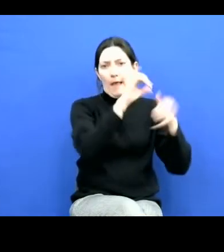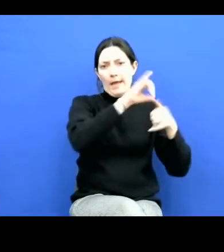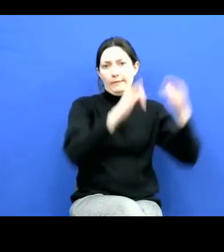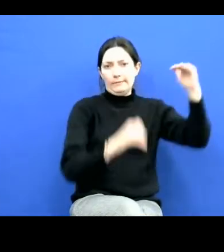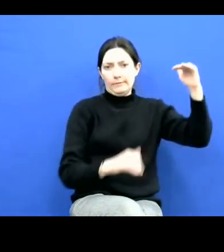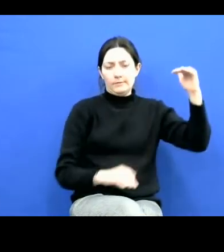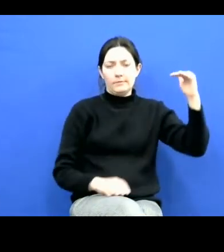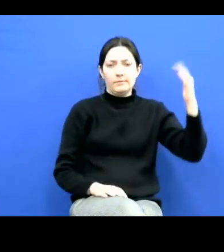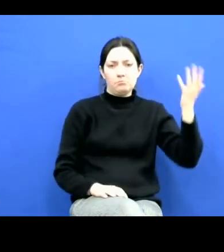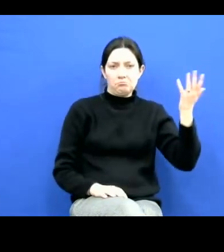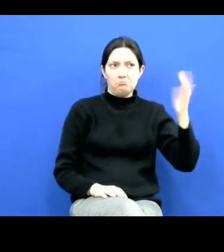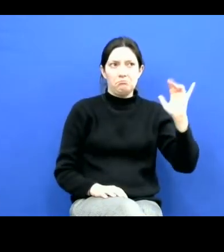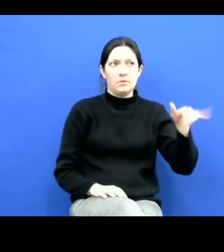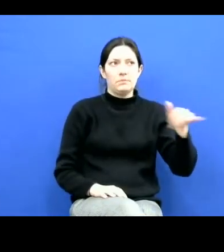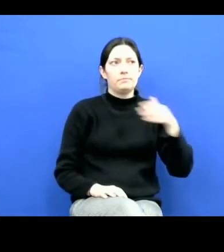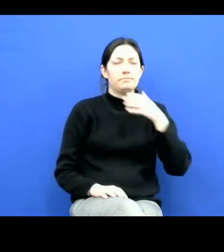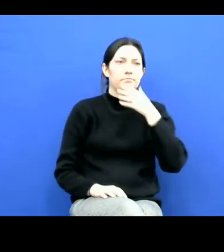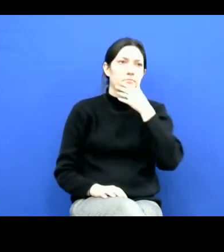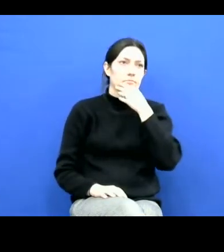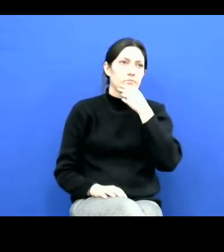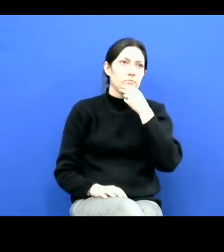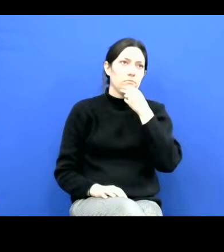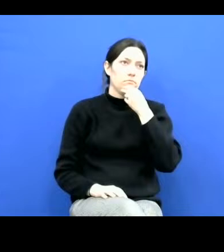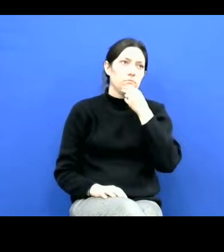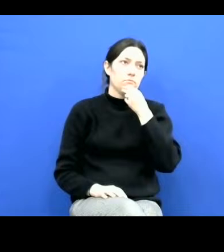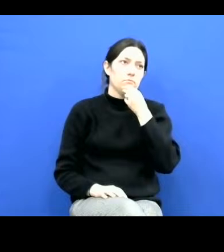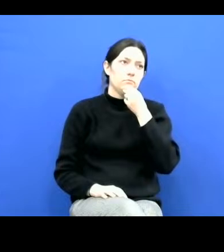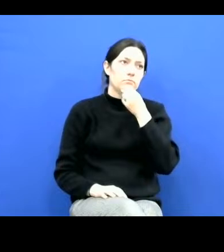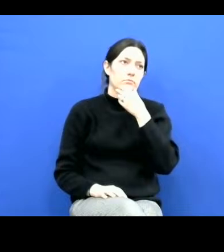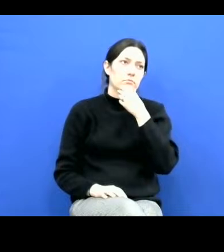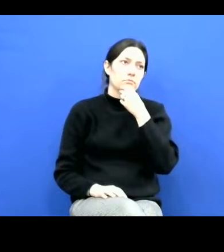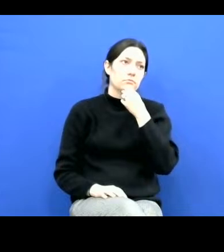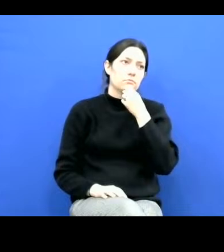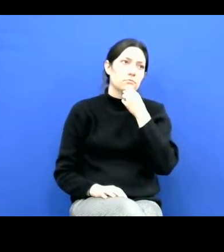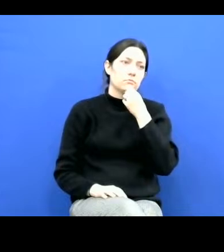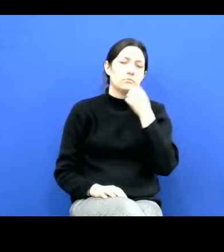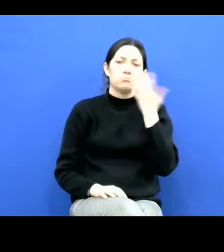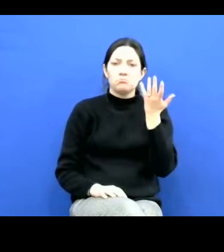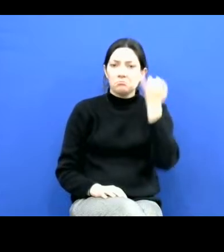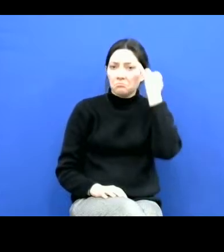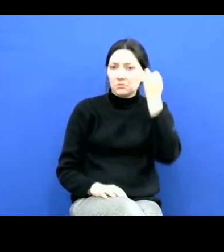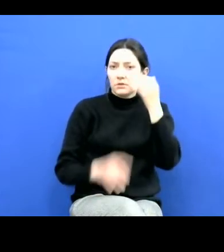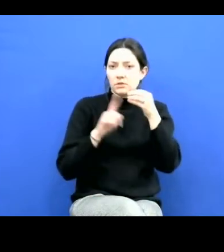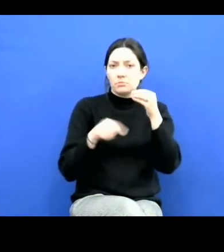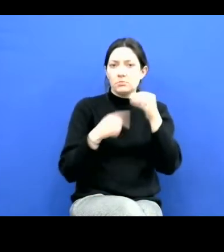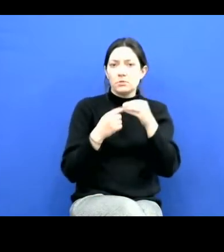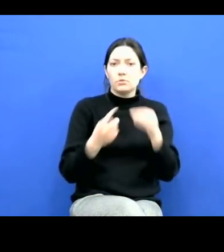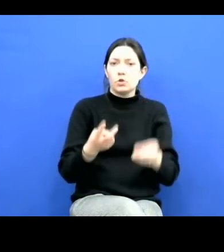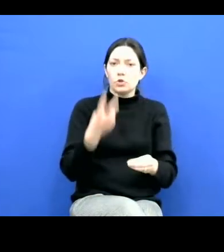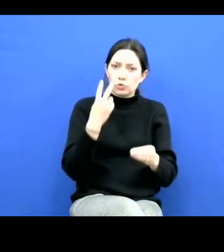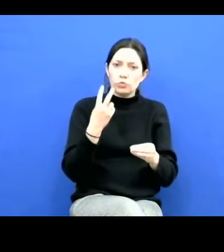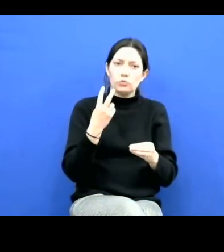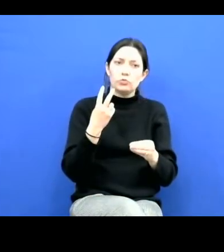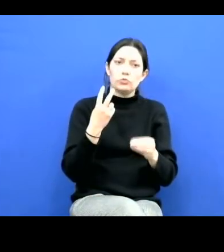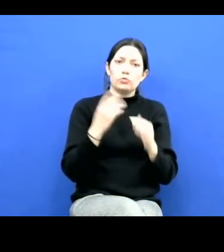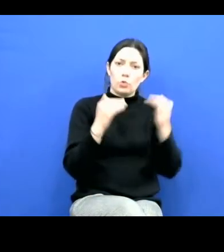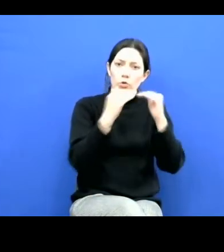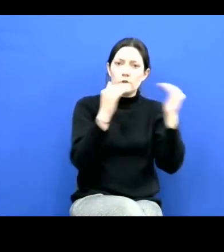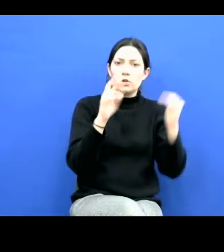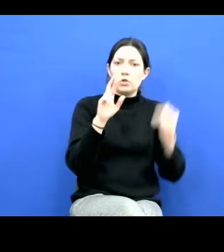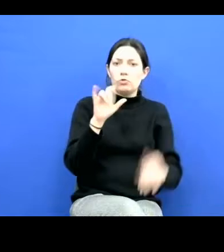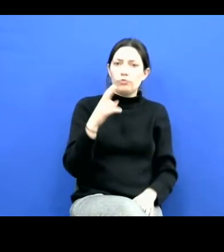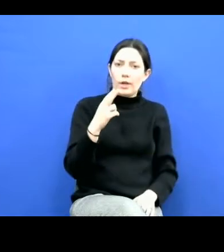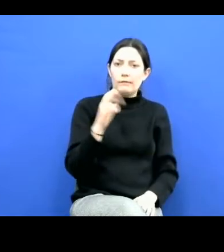So the idea of the ranch style, that are 2-story more fit